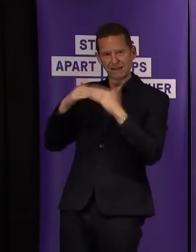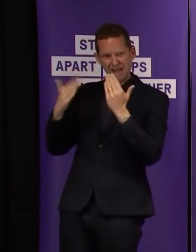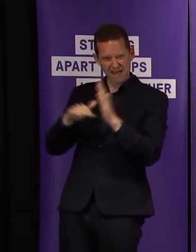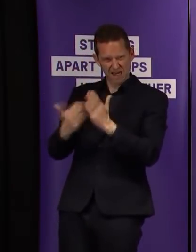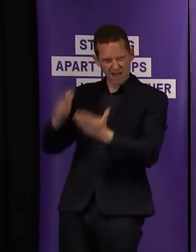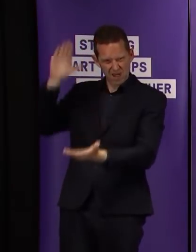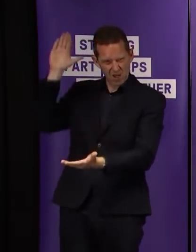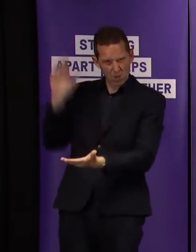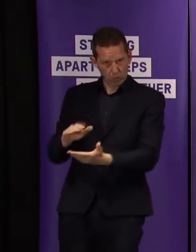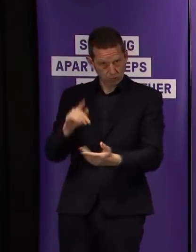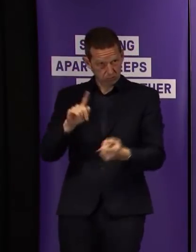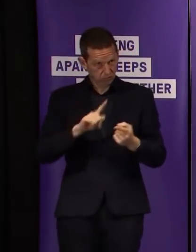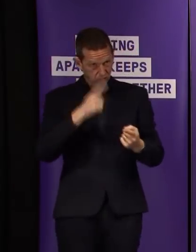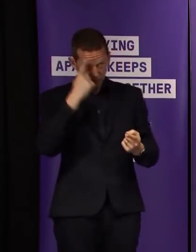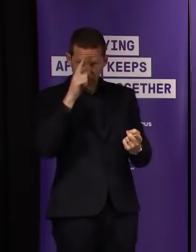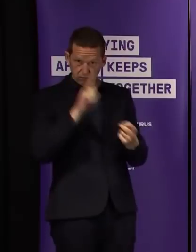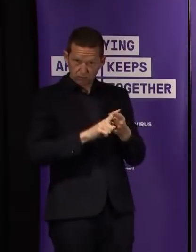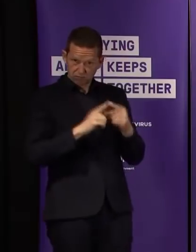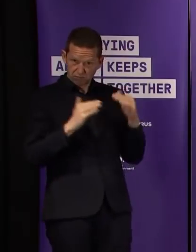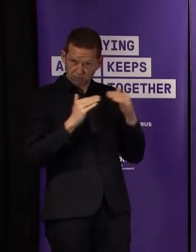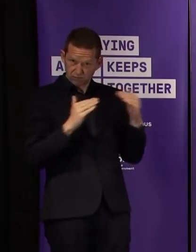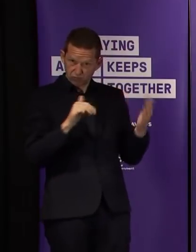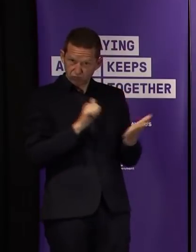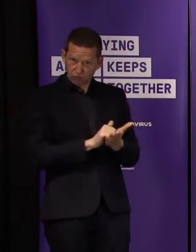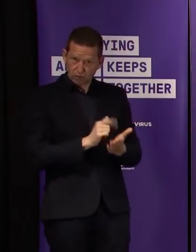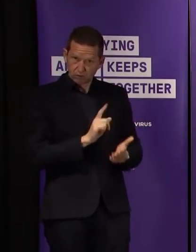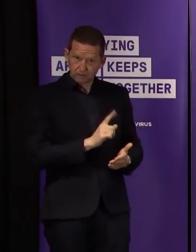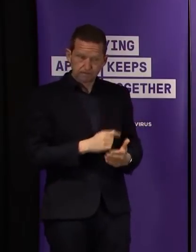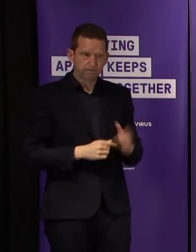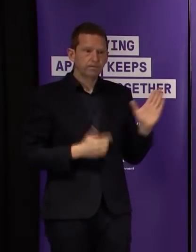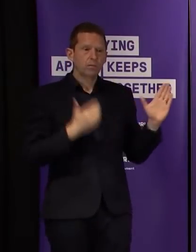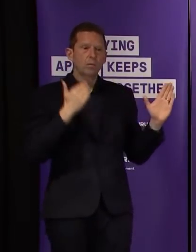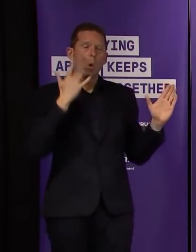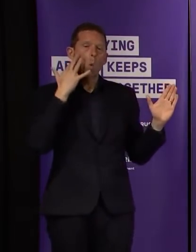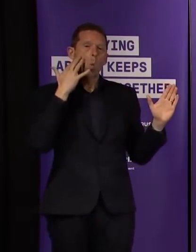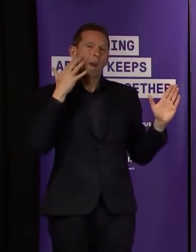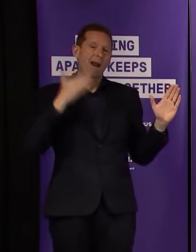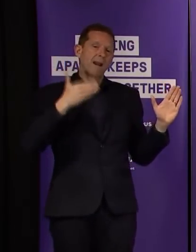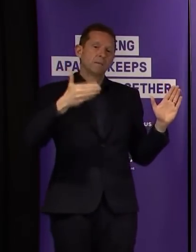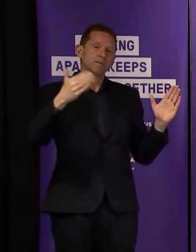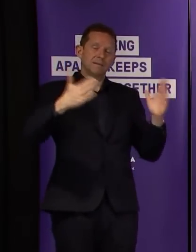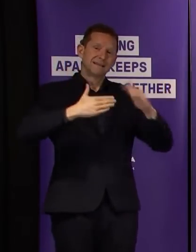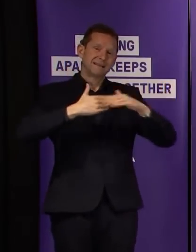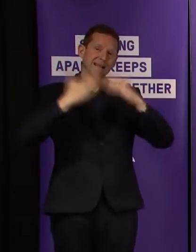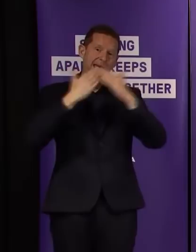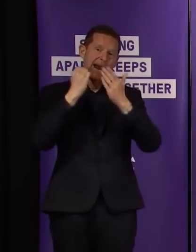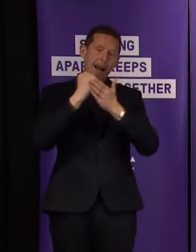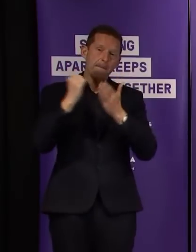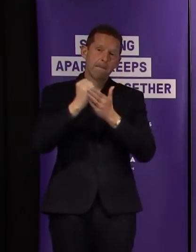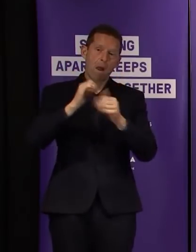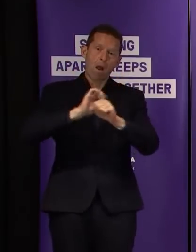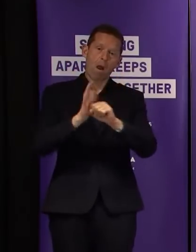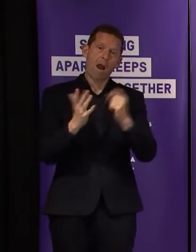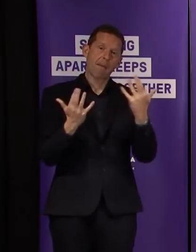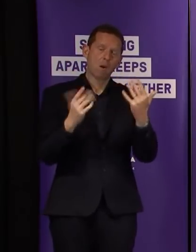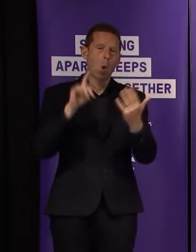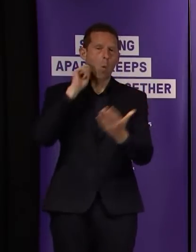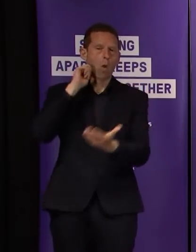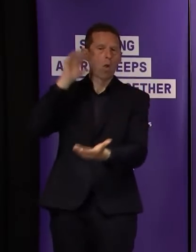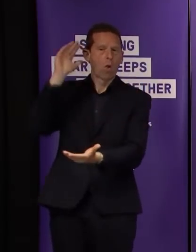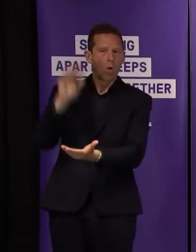we've got 6 or 9? I think when we get to very low daily case numbers, its utility will be much, much